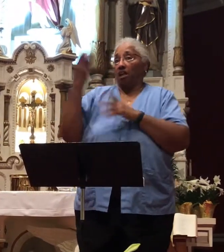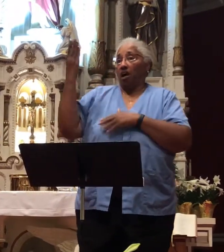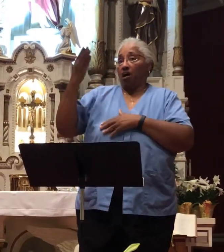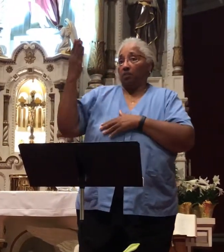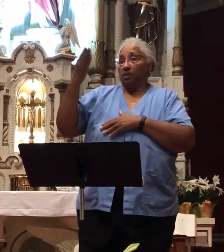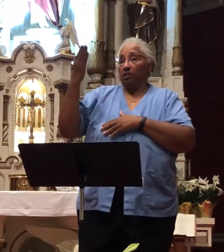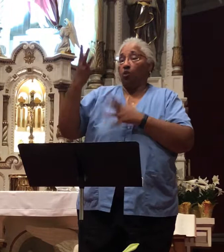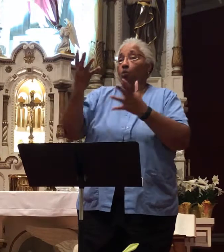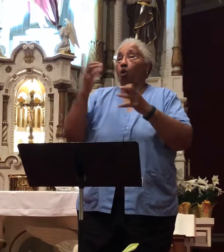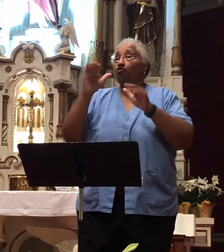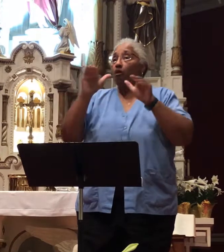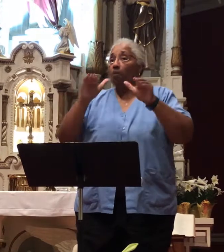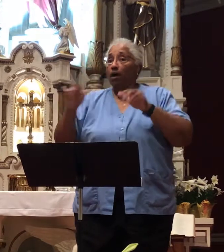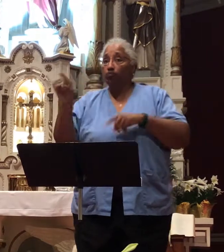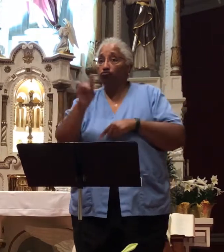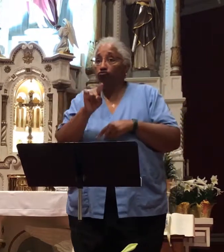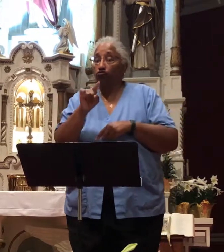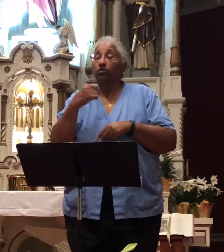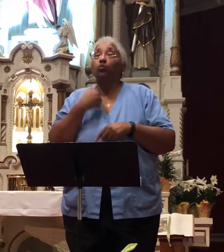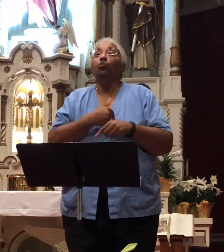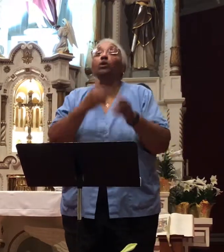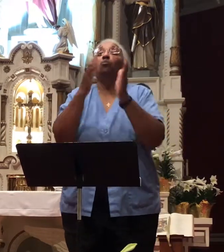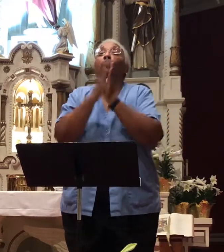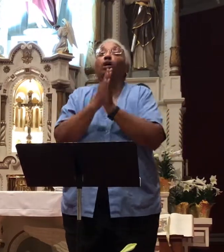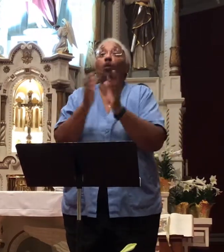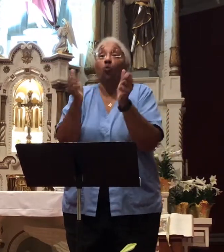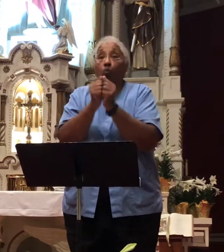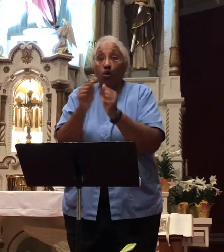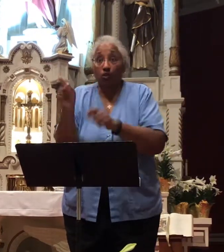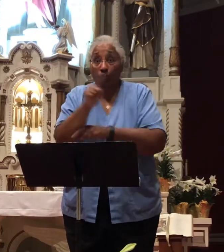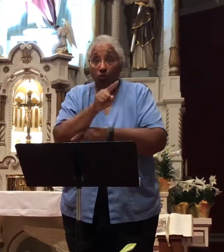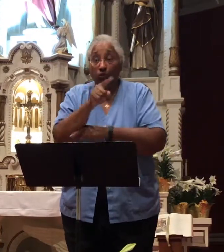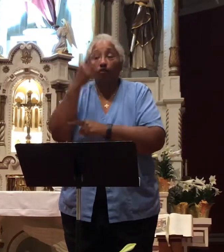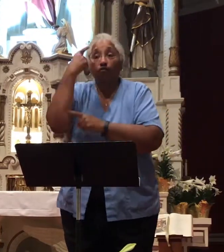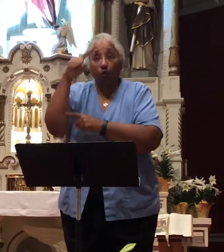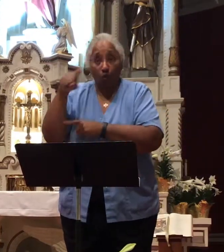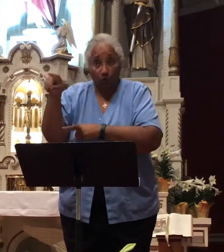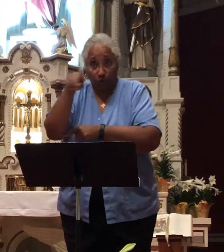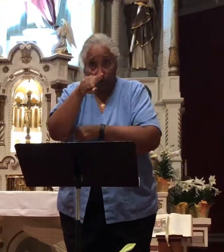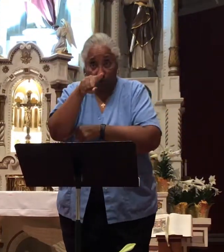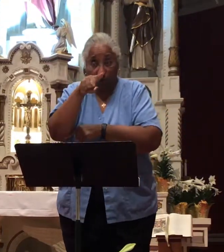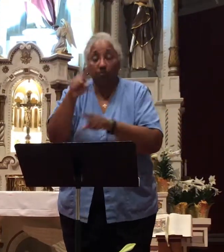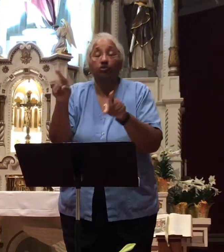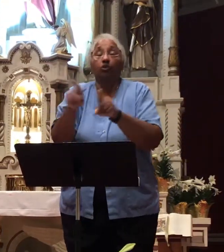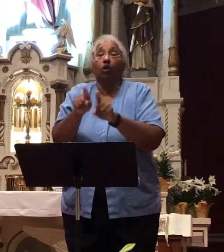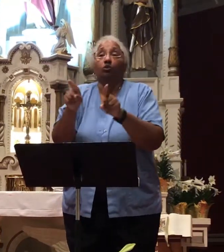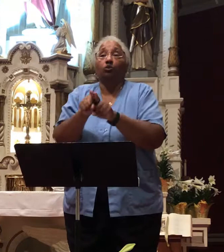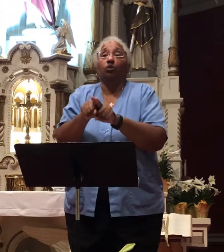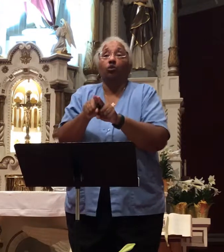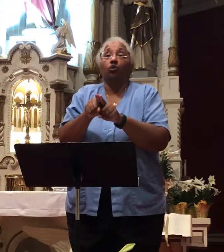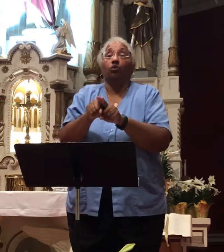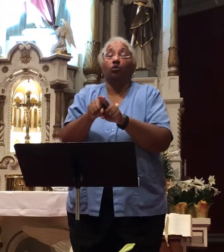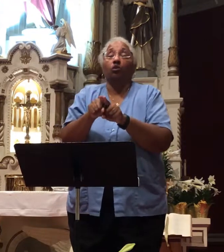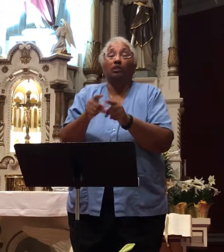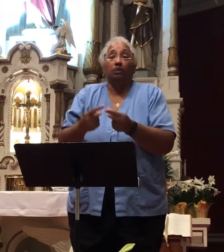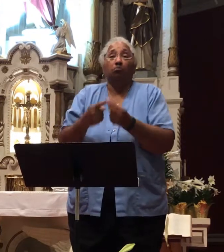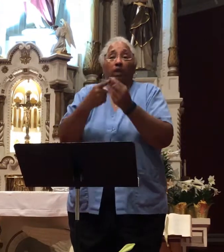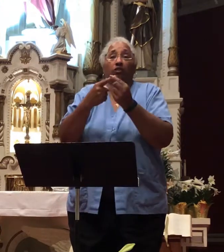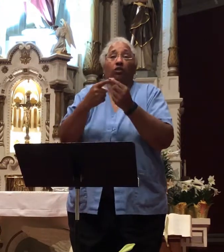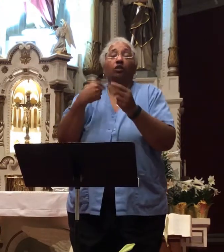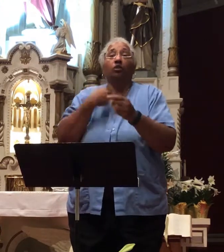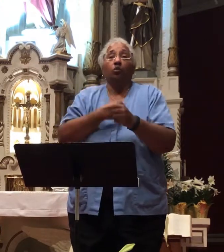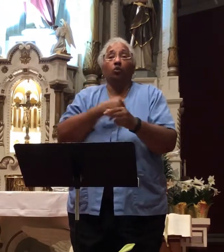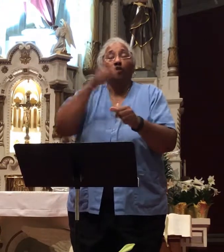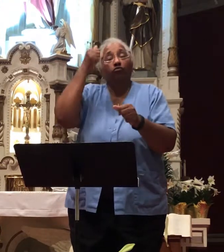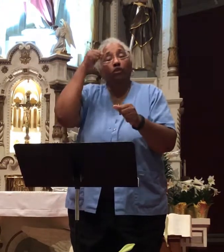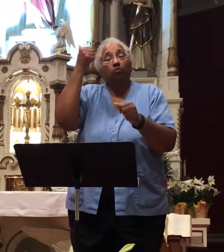to remind you that we're praying with you and for you, and especially we keep in mind and in